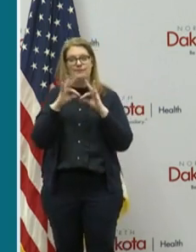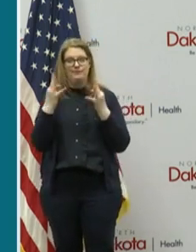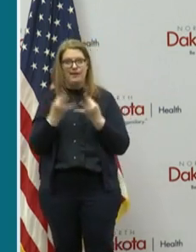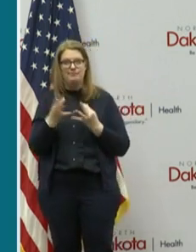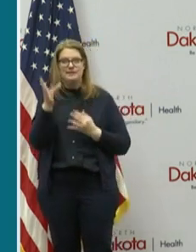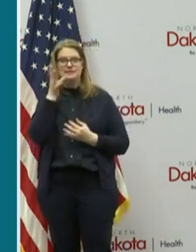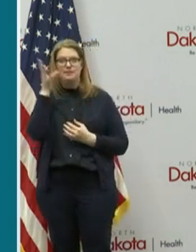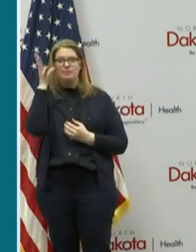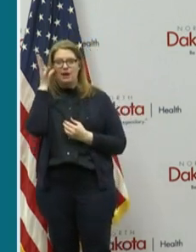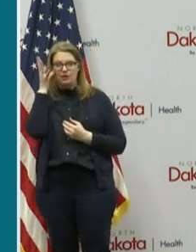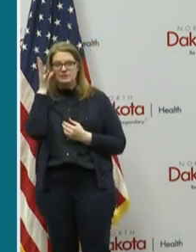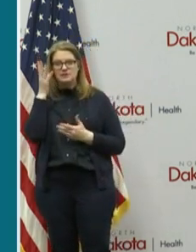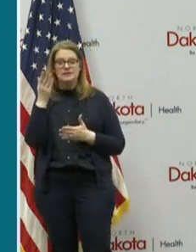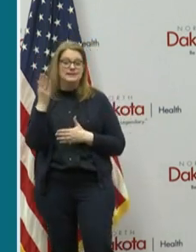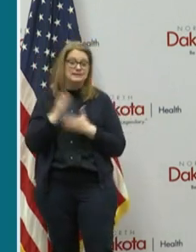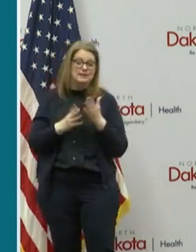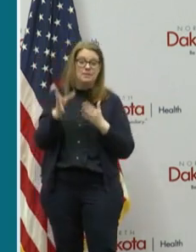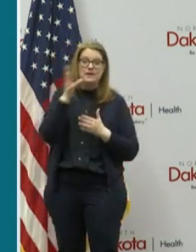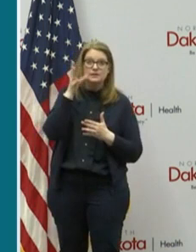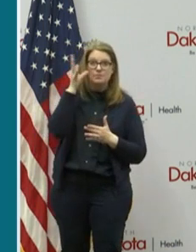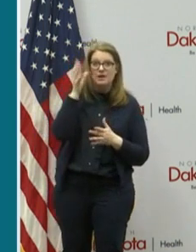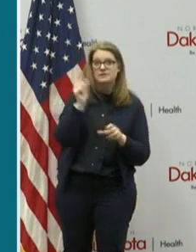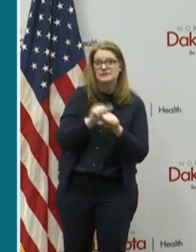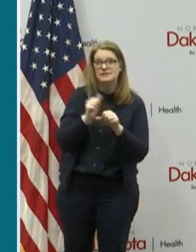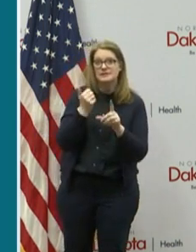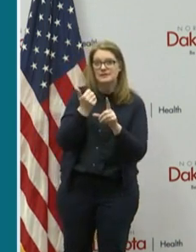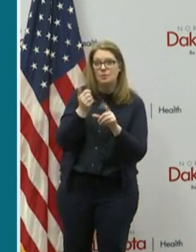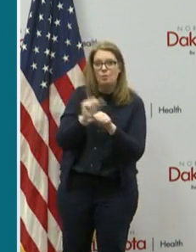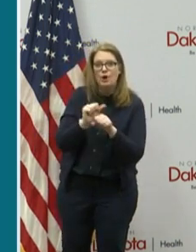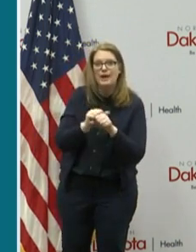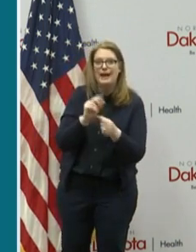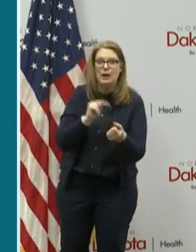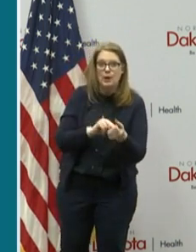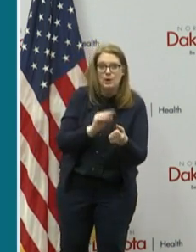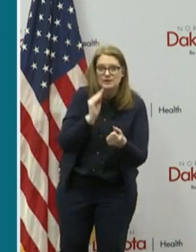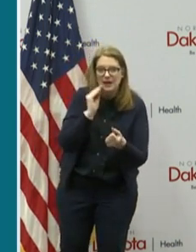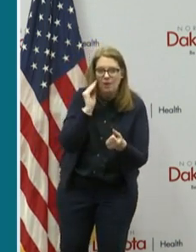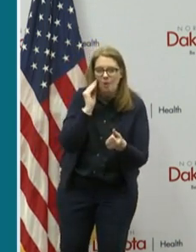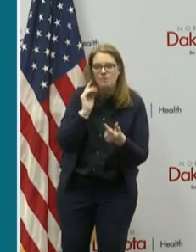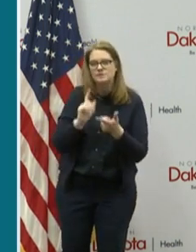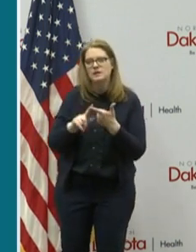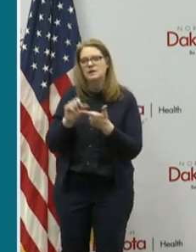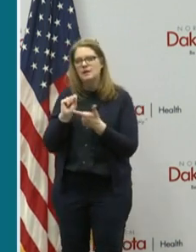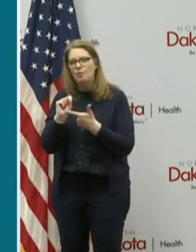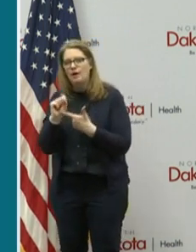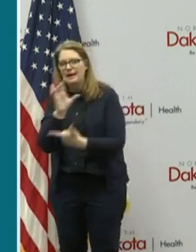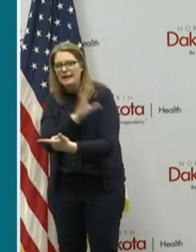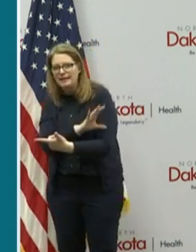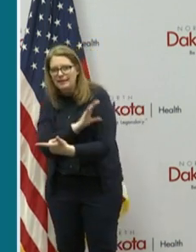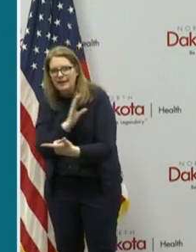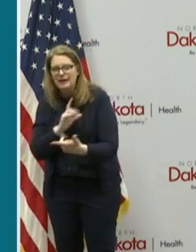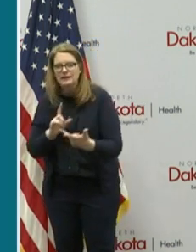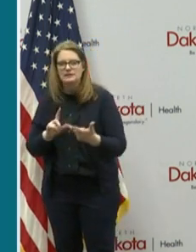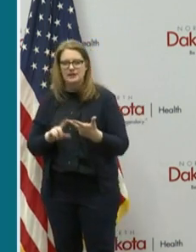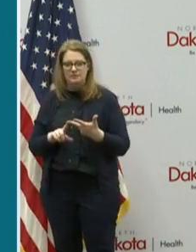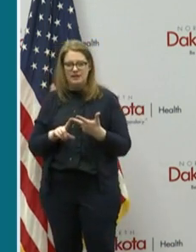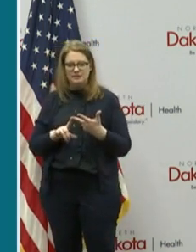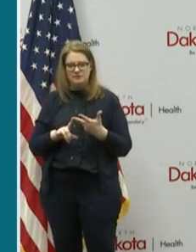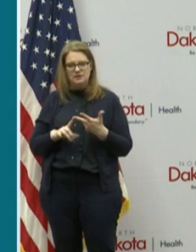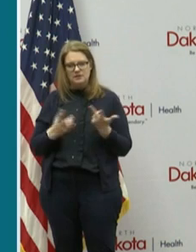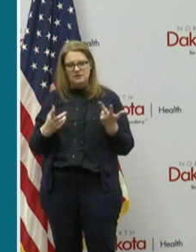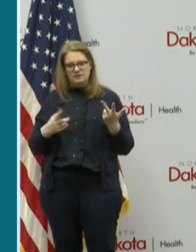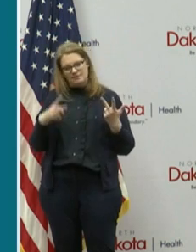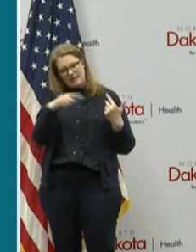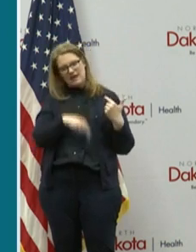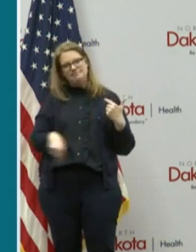school kids work in nursing homes, parents of and grandparents of kids that go to school are part of that 20% of North